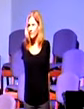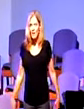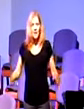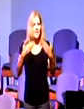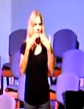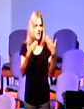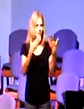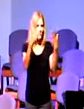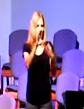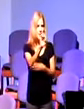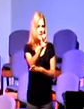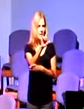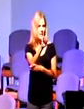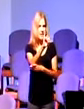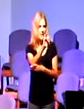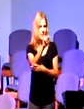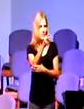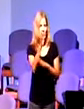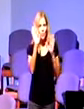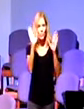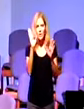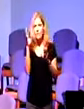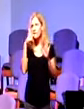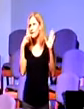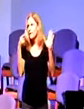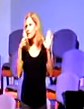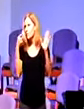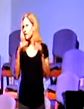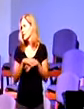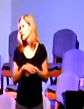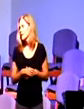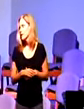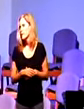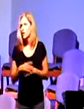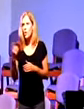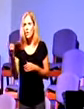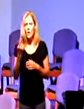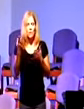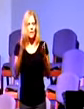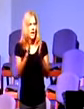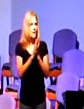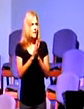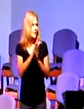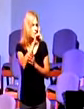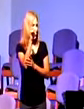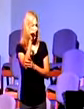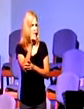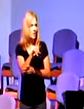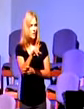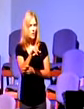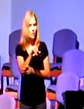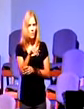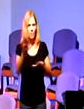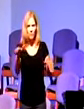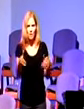Thank you so much, Elizabeth. What a wonderful testimony. And we always want to ask the question when we've been challenged. We always